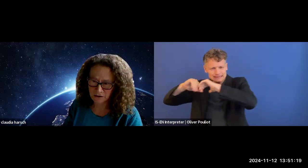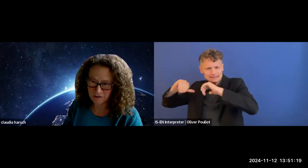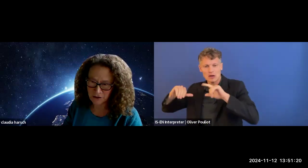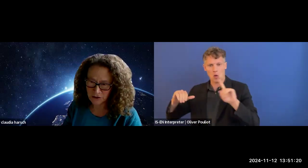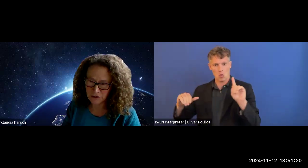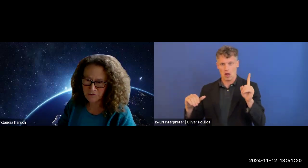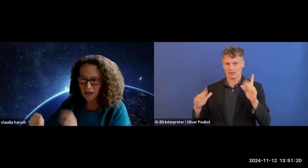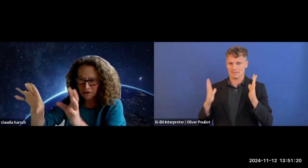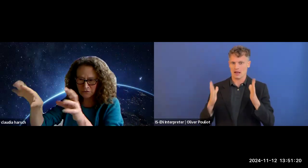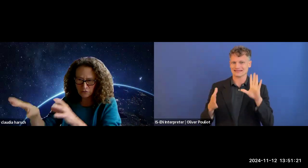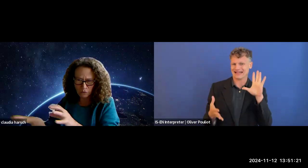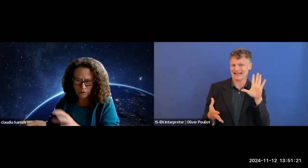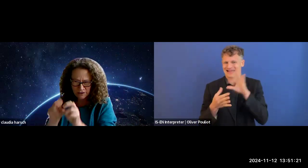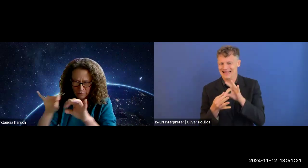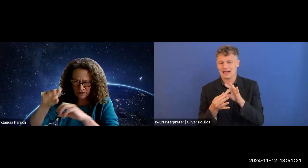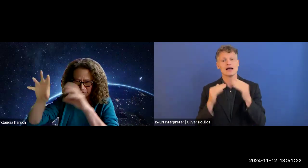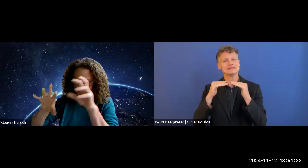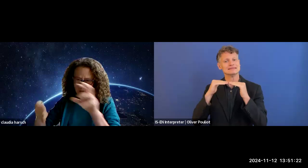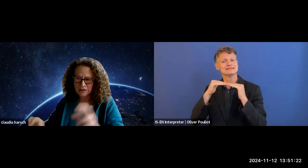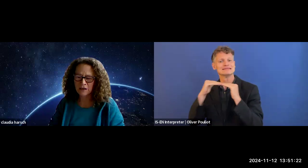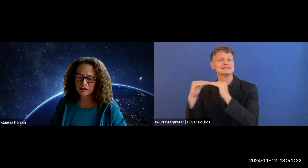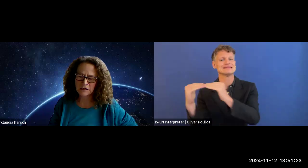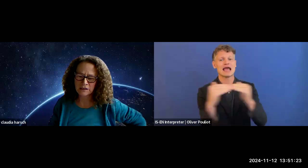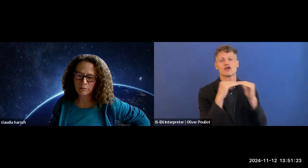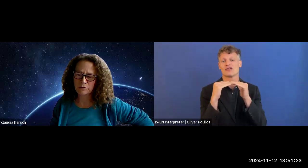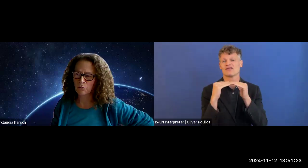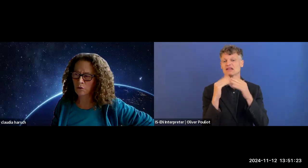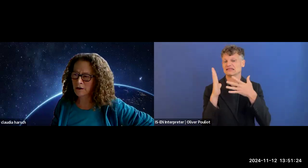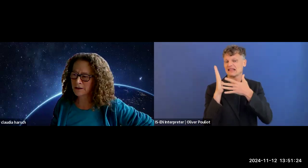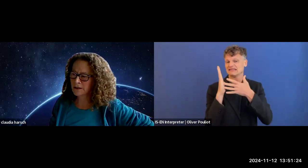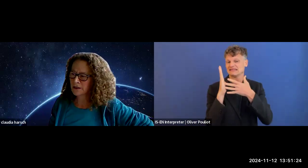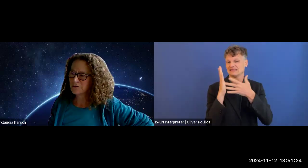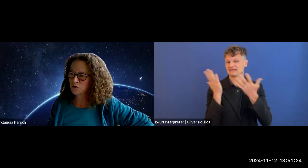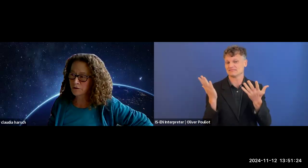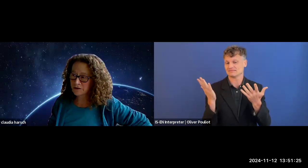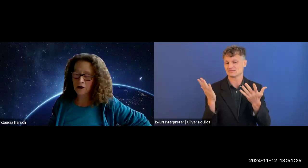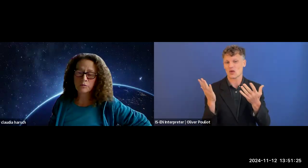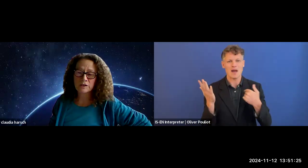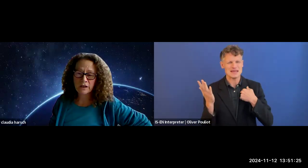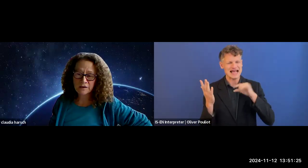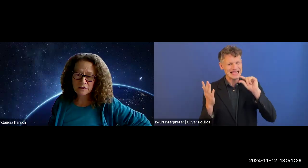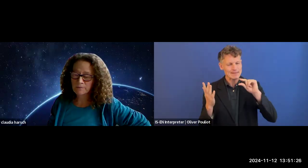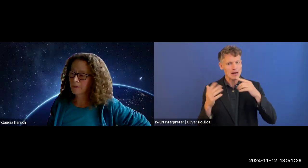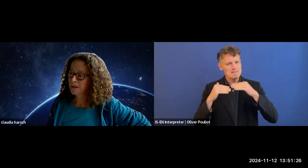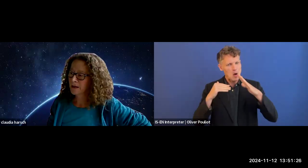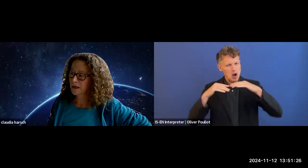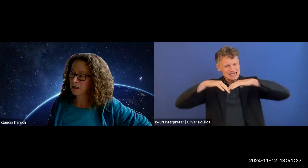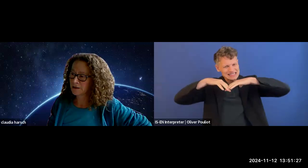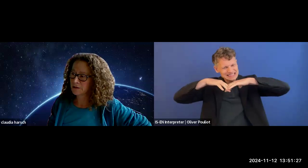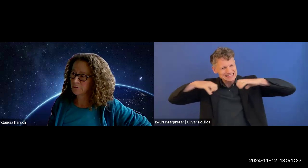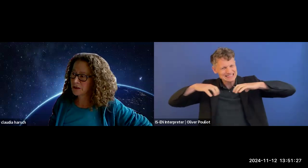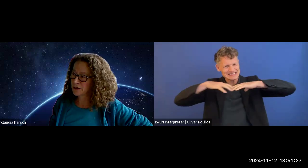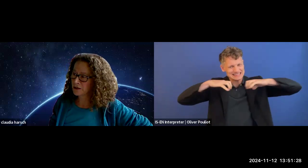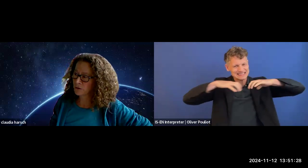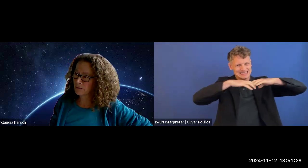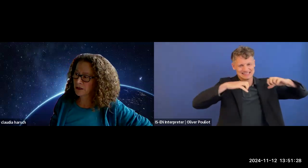specification, standardization. And I've added a few more steps. I've disentangled it a little bit more. So we start with the test.